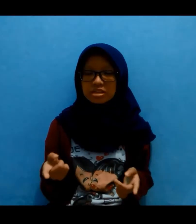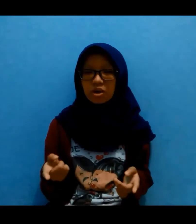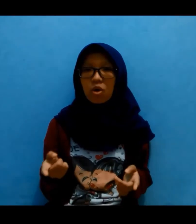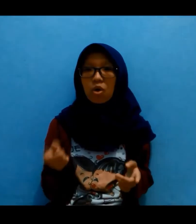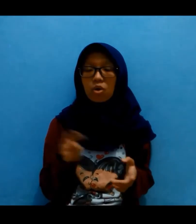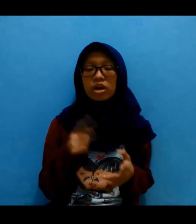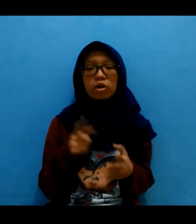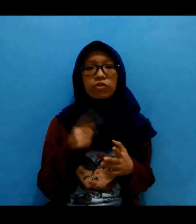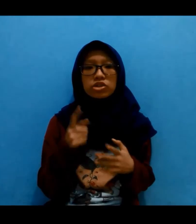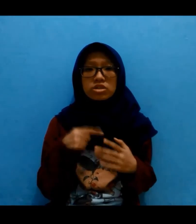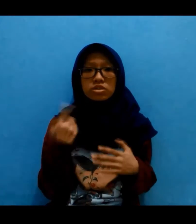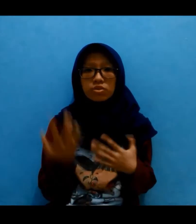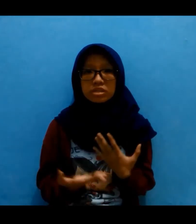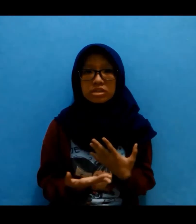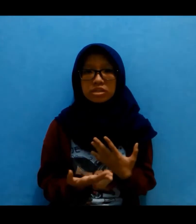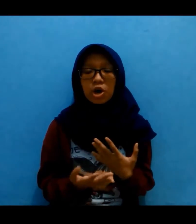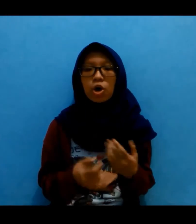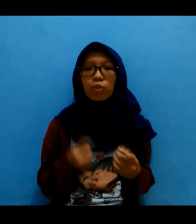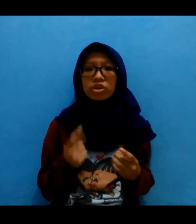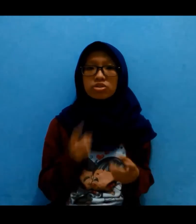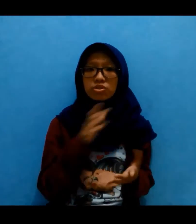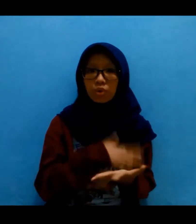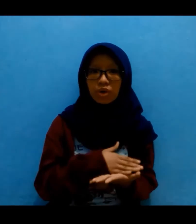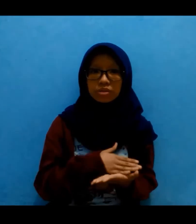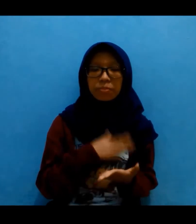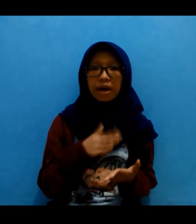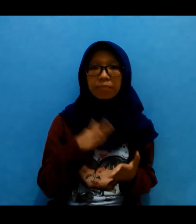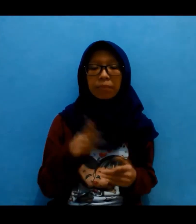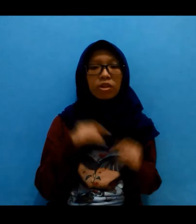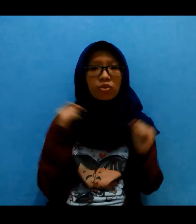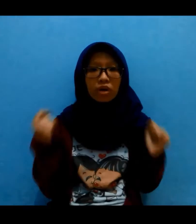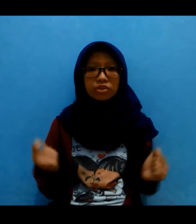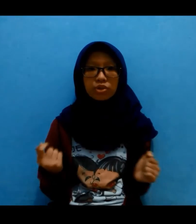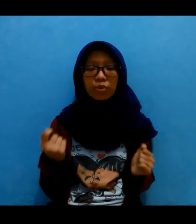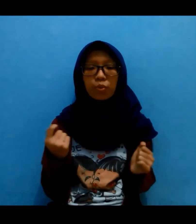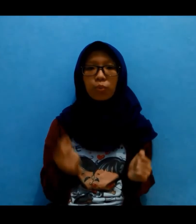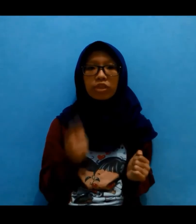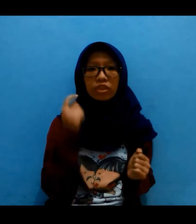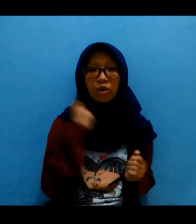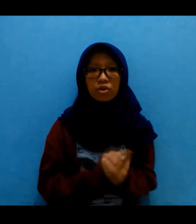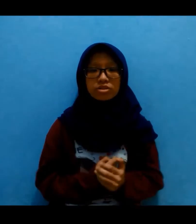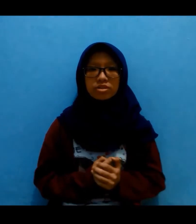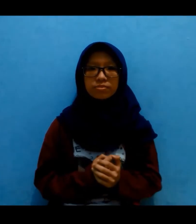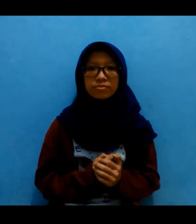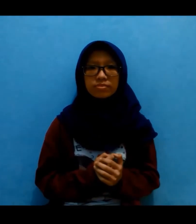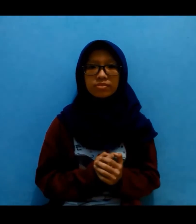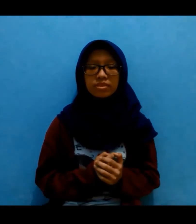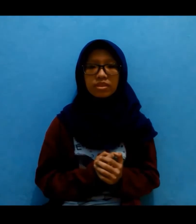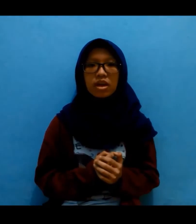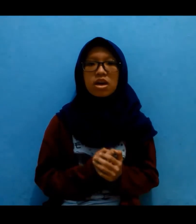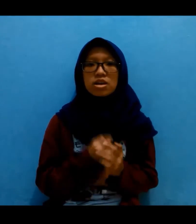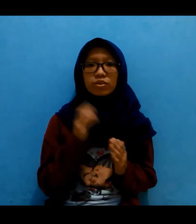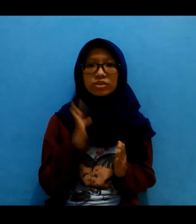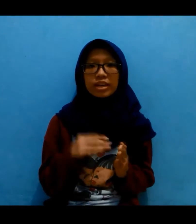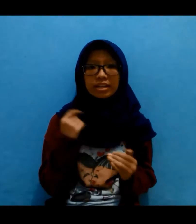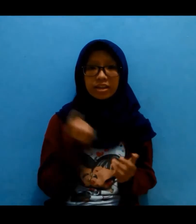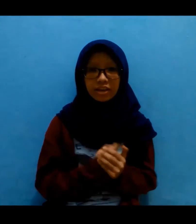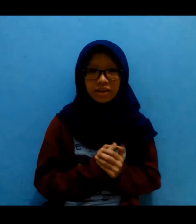sources or unofficial sources, which is called by people around you with hoax. So that in